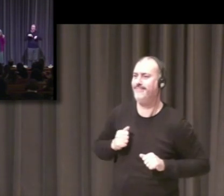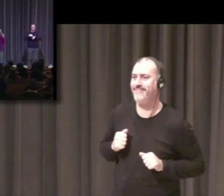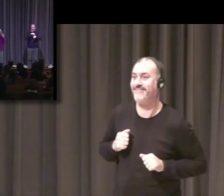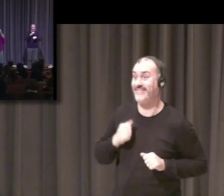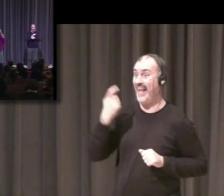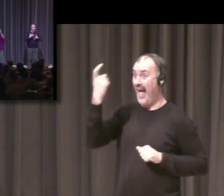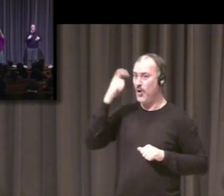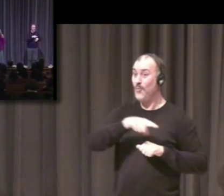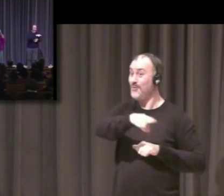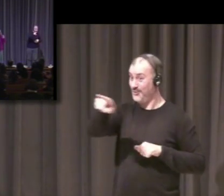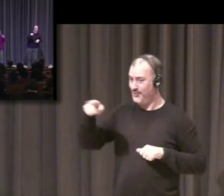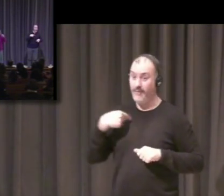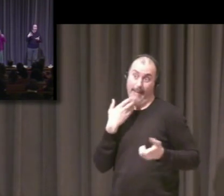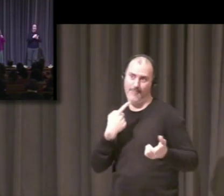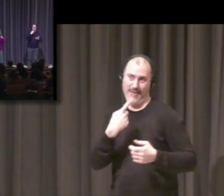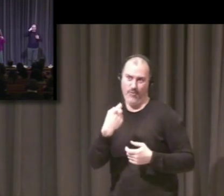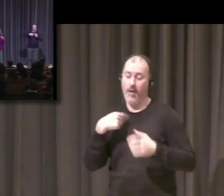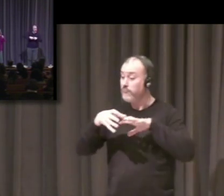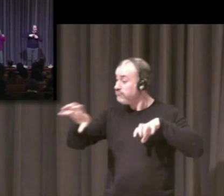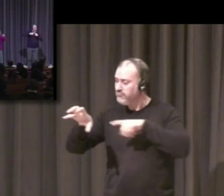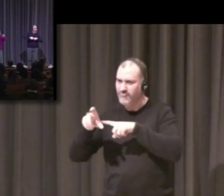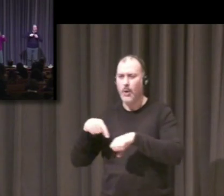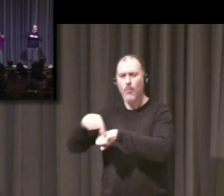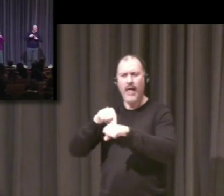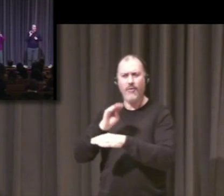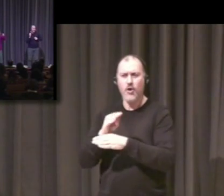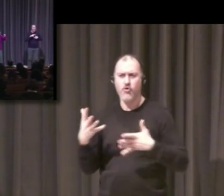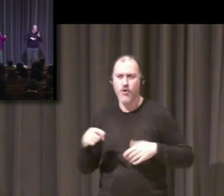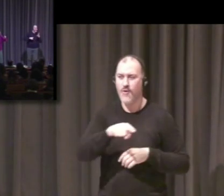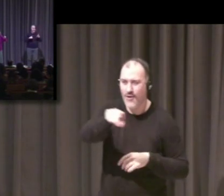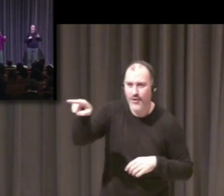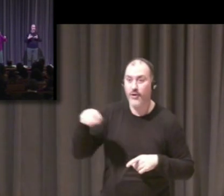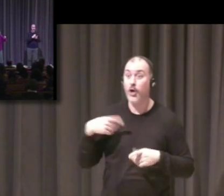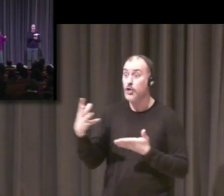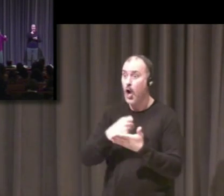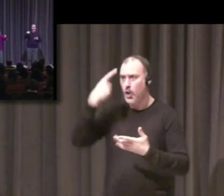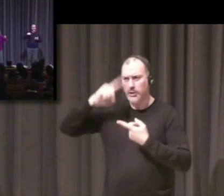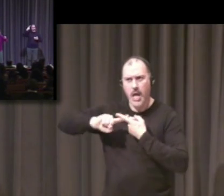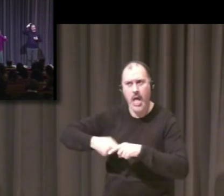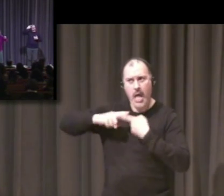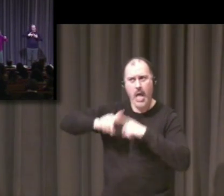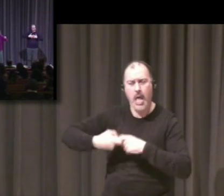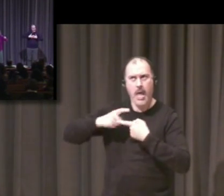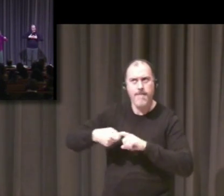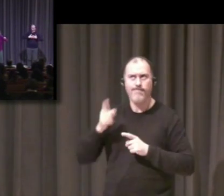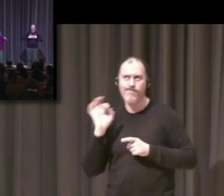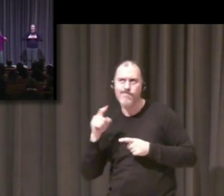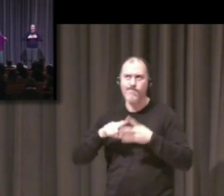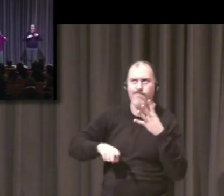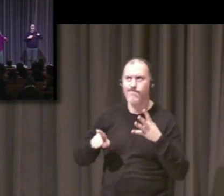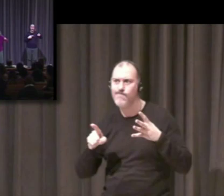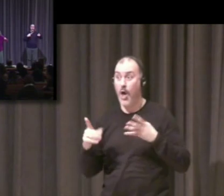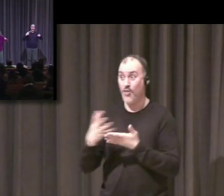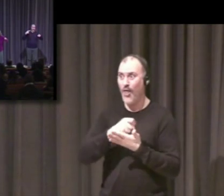thinking, following an abstract new